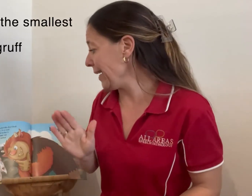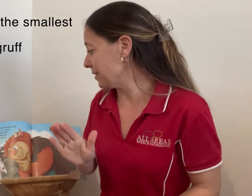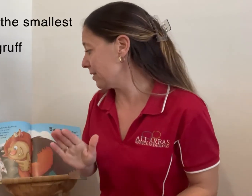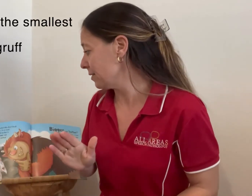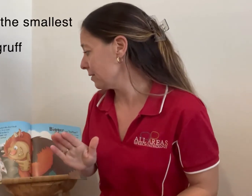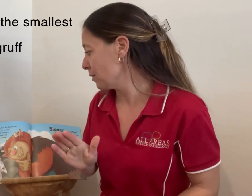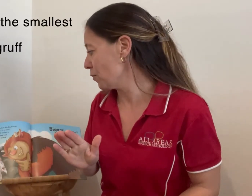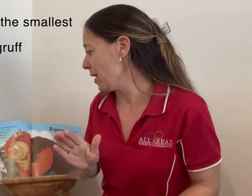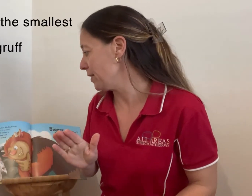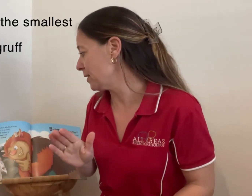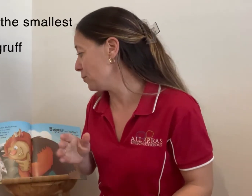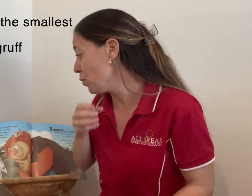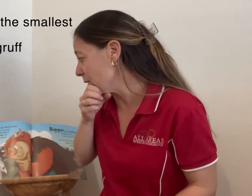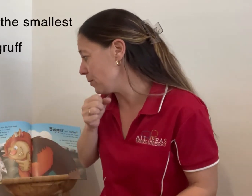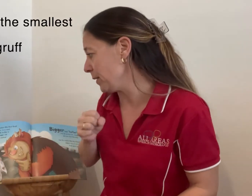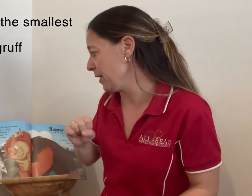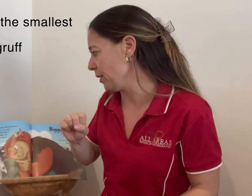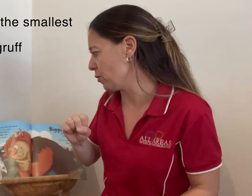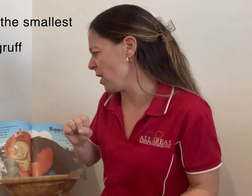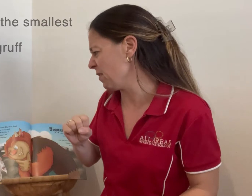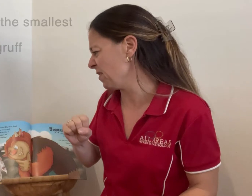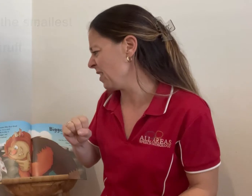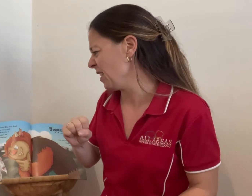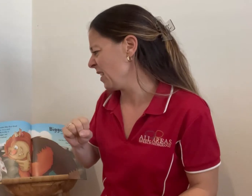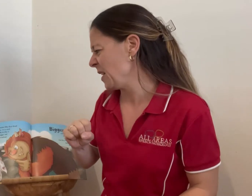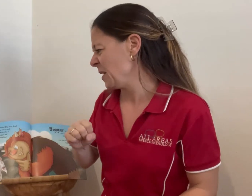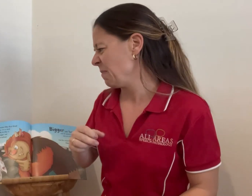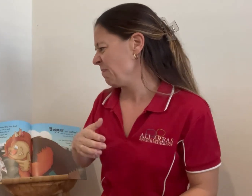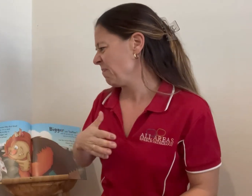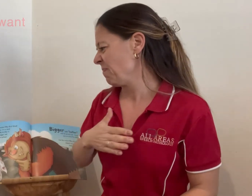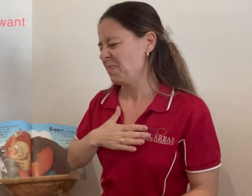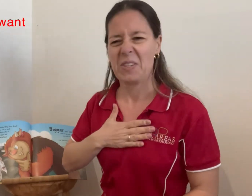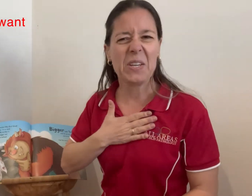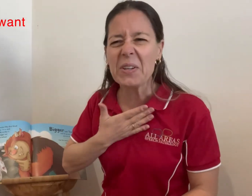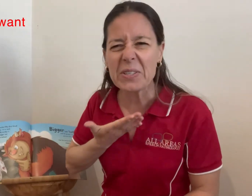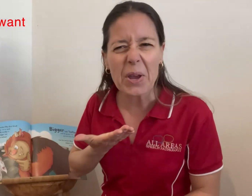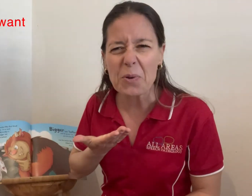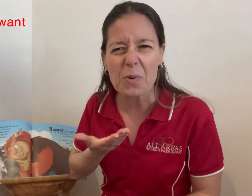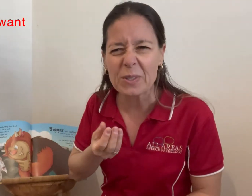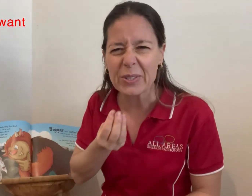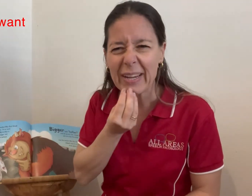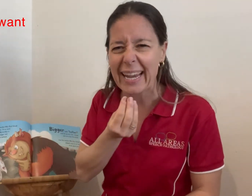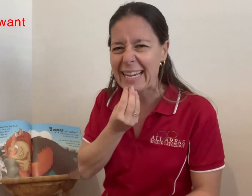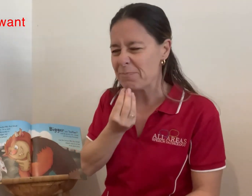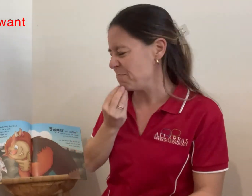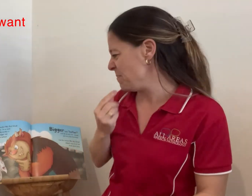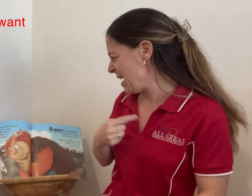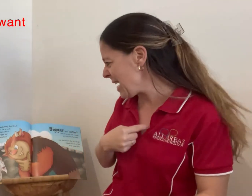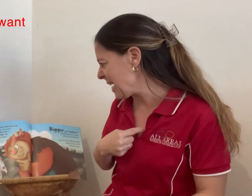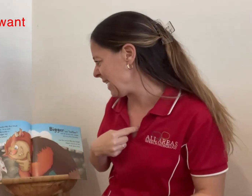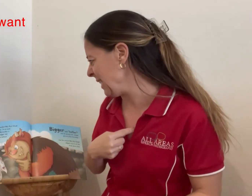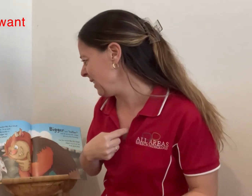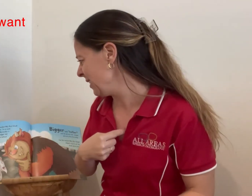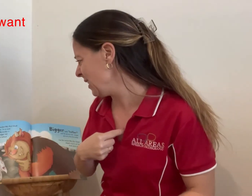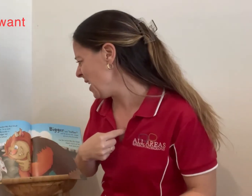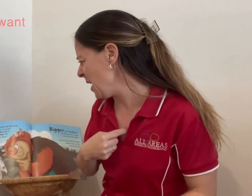Wait, cried the smallest Billy Goat Gruff. You don't want to eat me. I'm